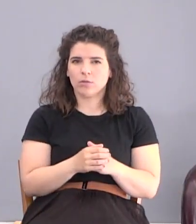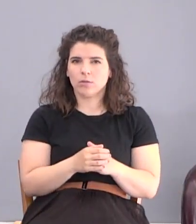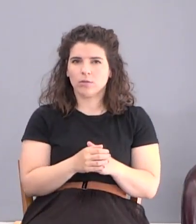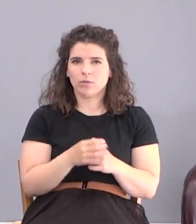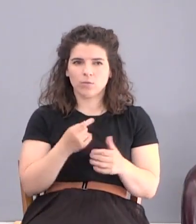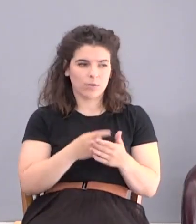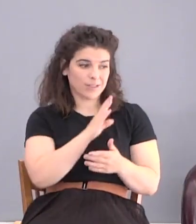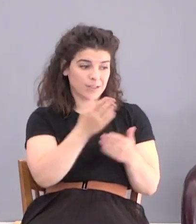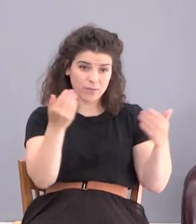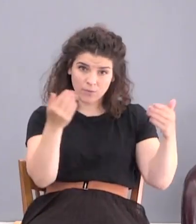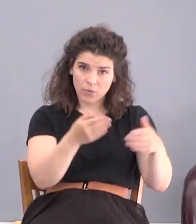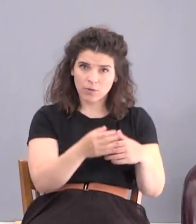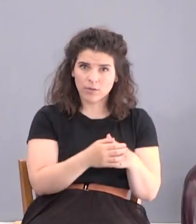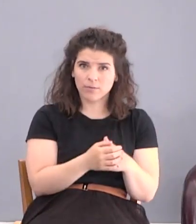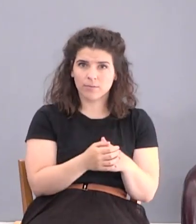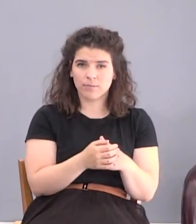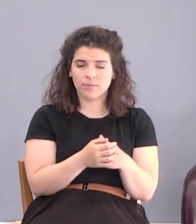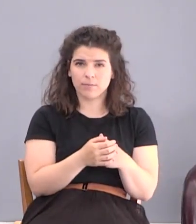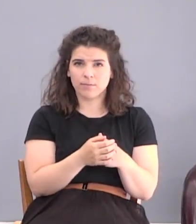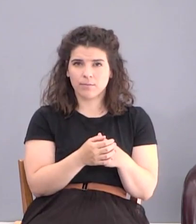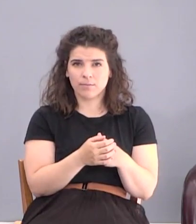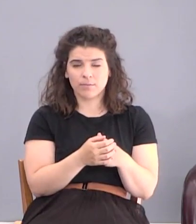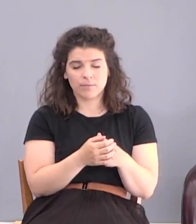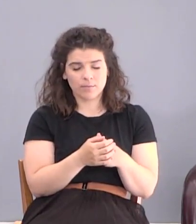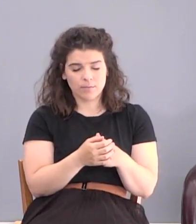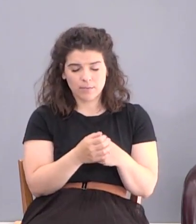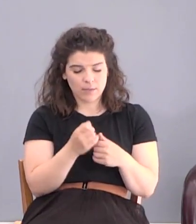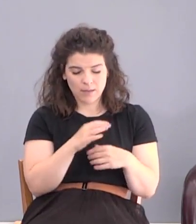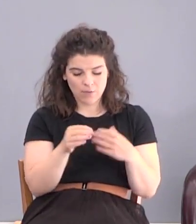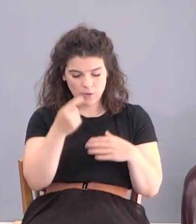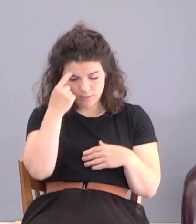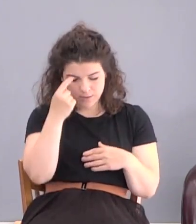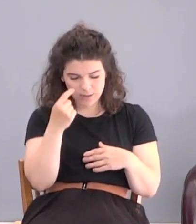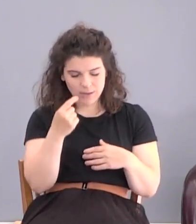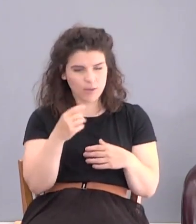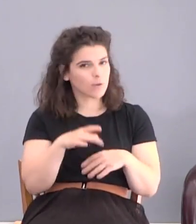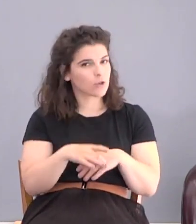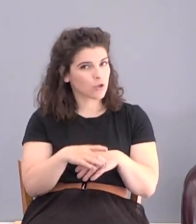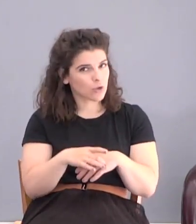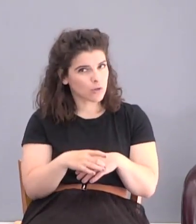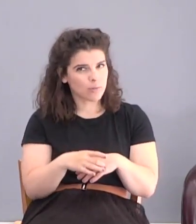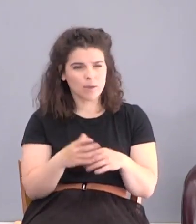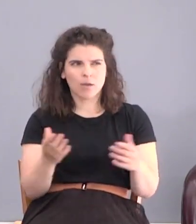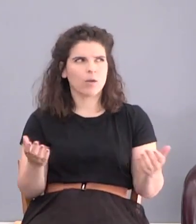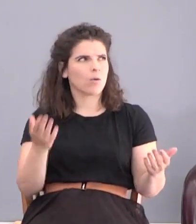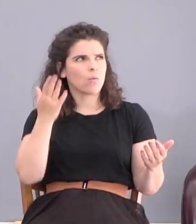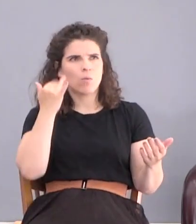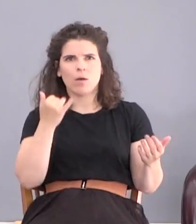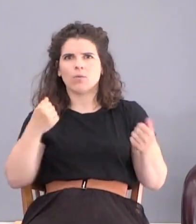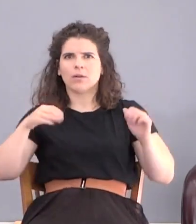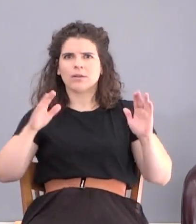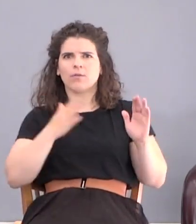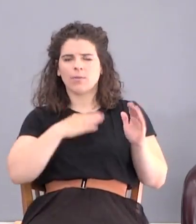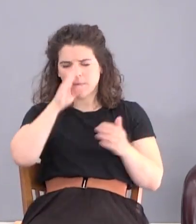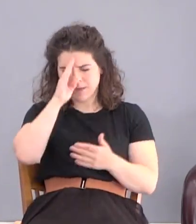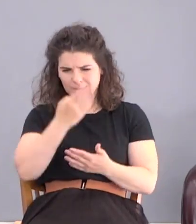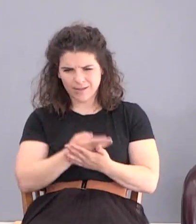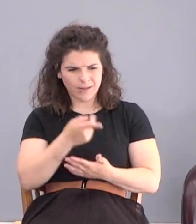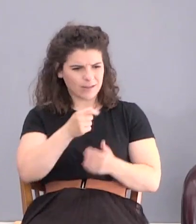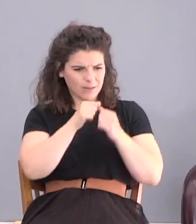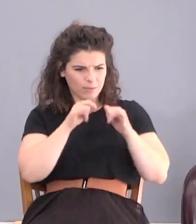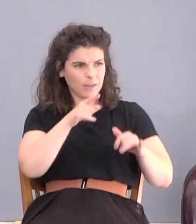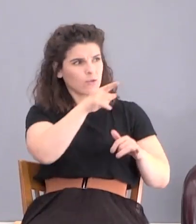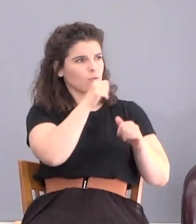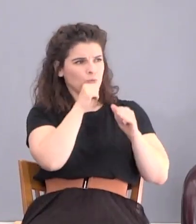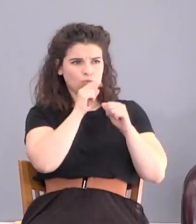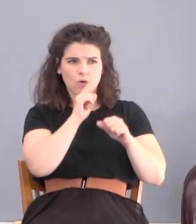What was his focus? Well, if all he was thinking about was the earthly stuff, he'd be like, why would I sacrifice my son? This is the blessing you promised